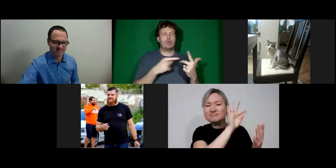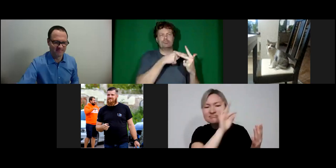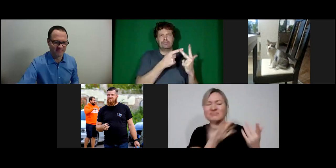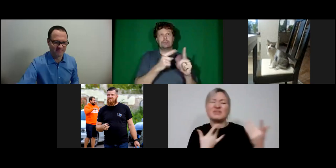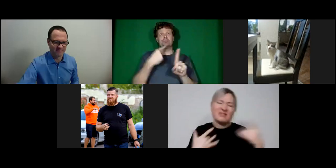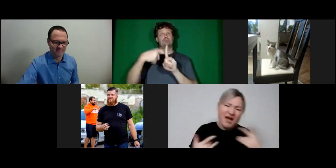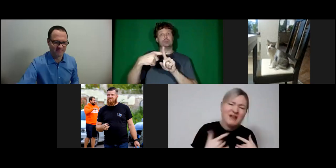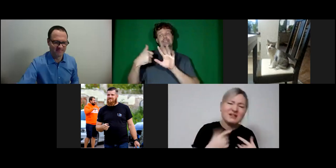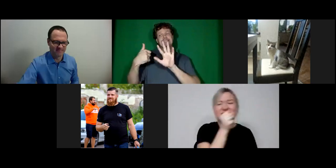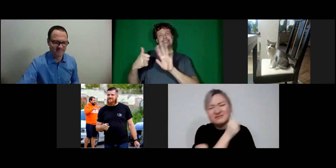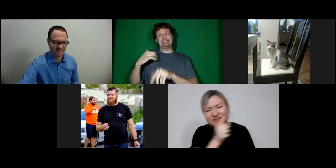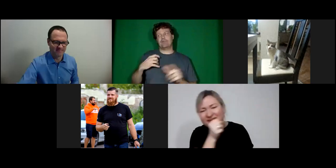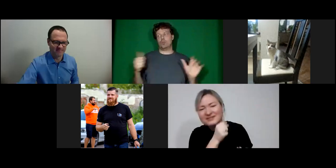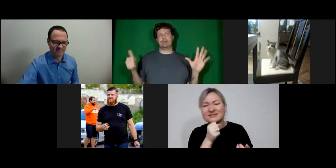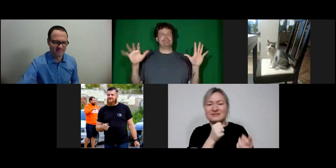there was the six